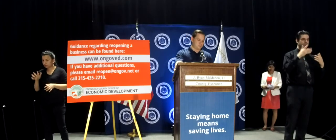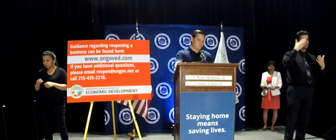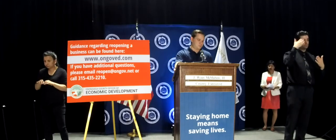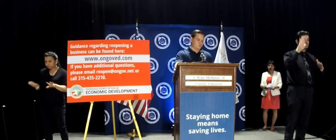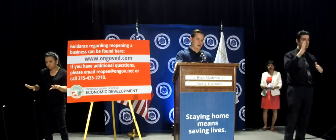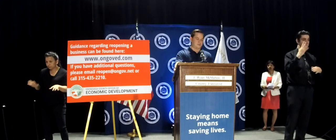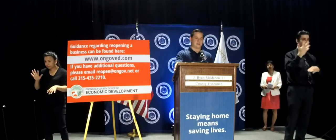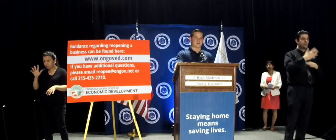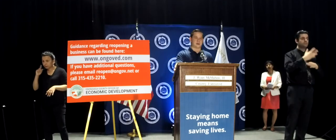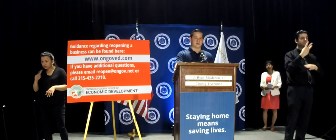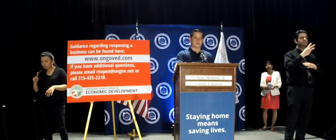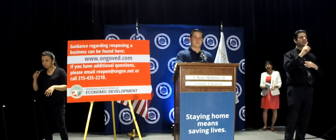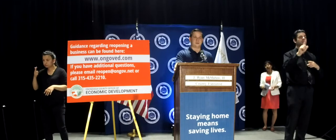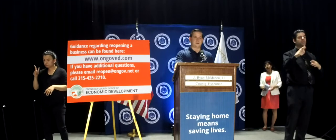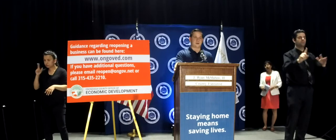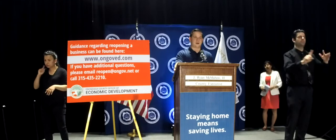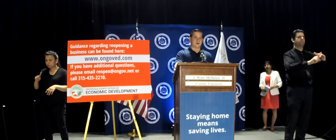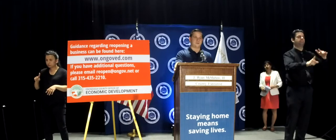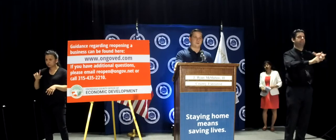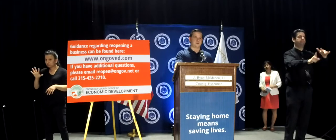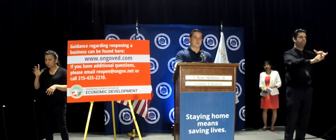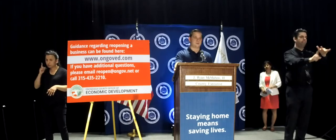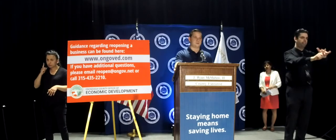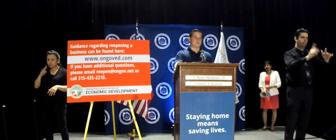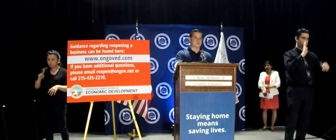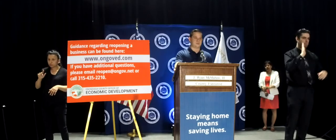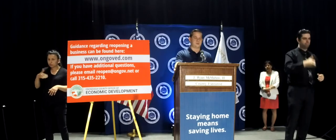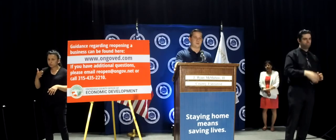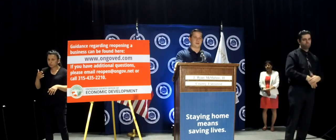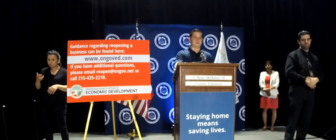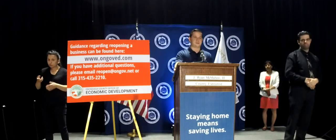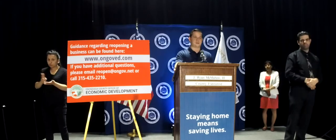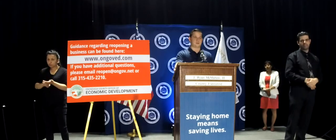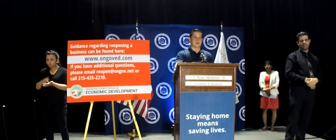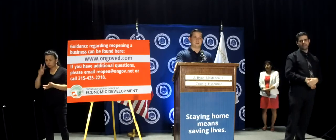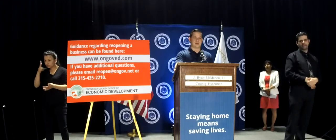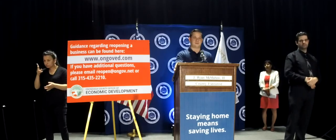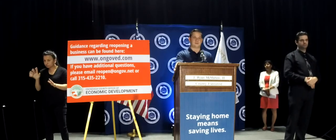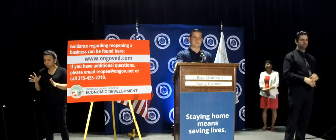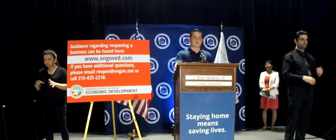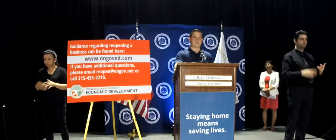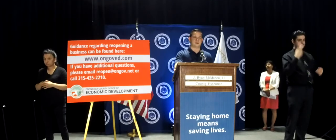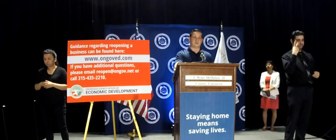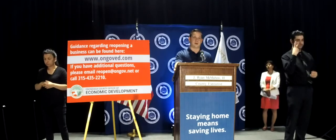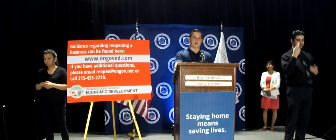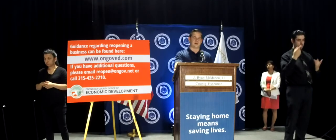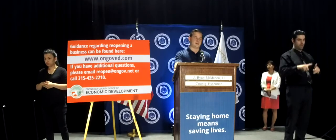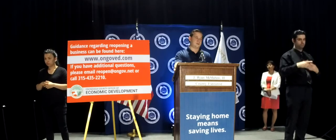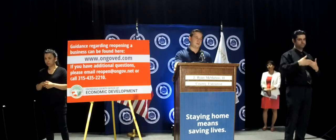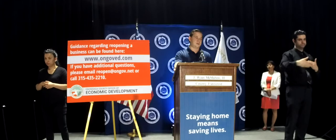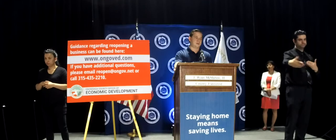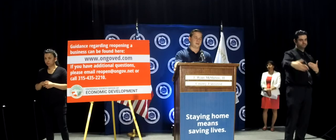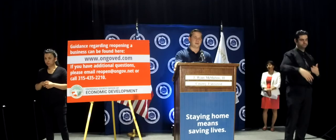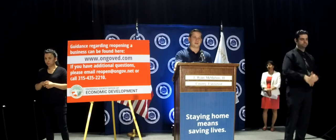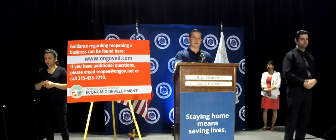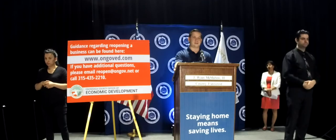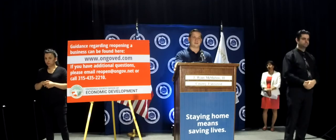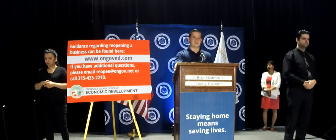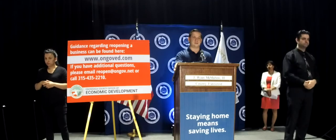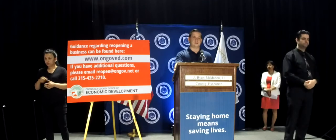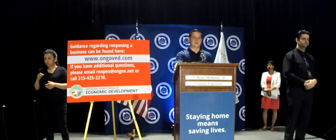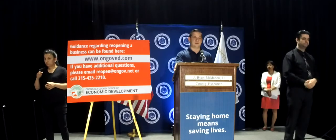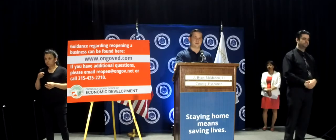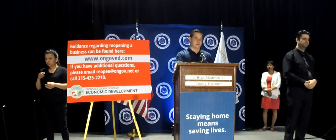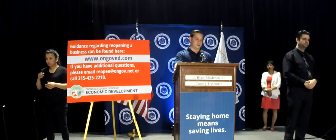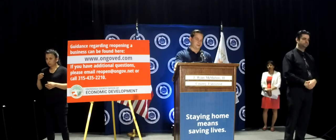know 5 days later if there's people getting sick 3 days after Sunday or Monday, and they get a test,